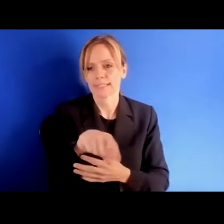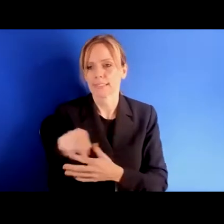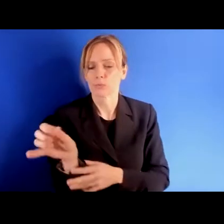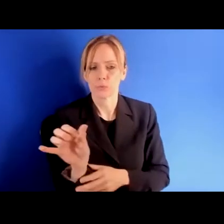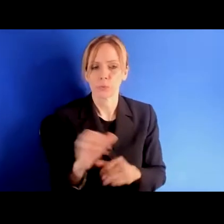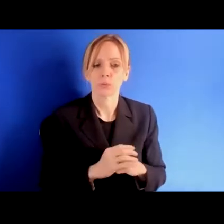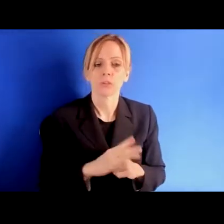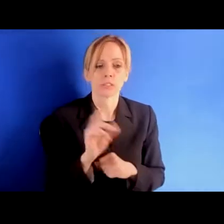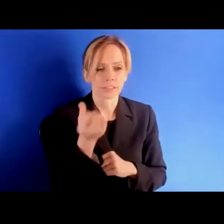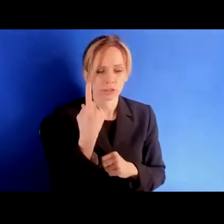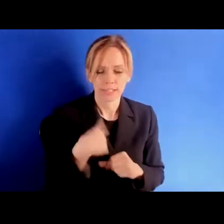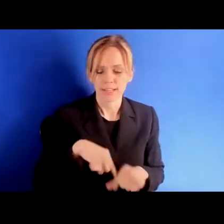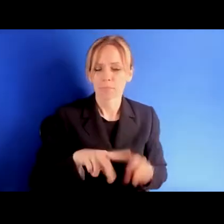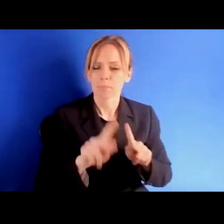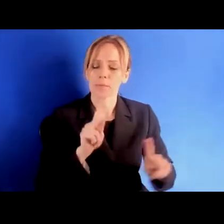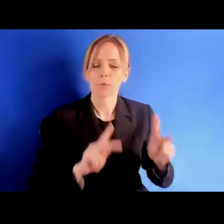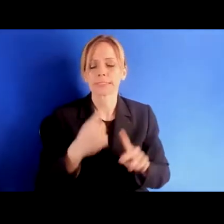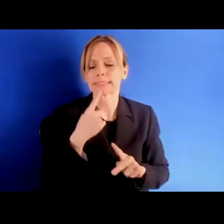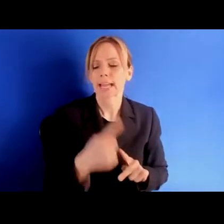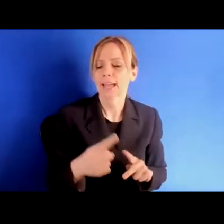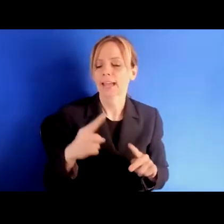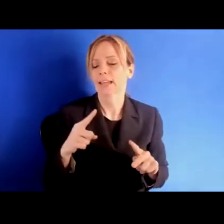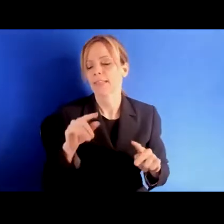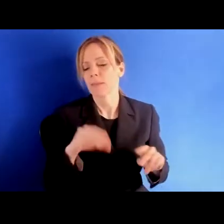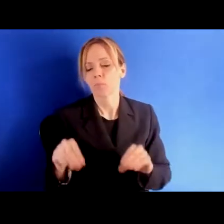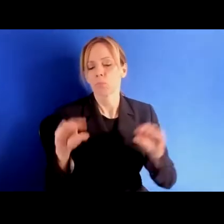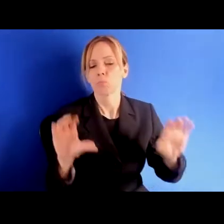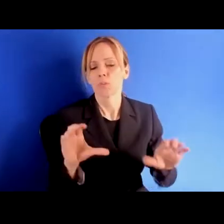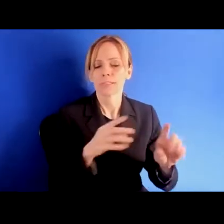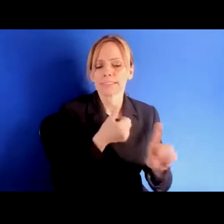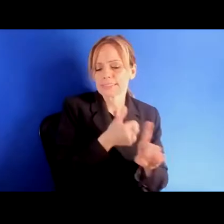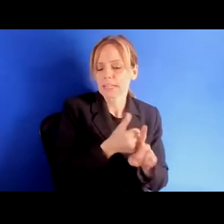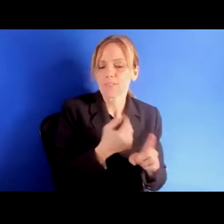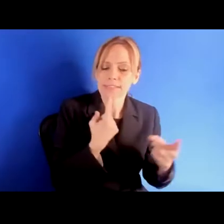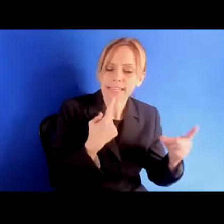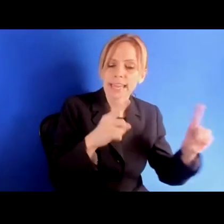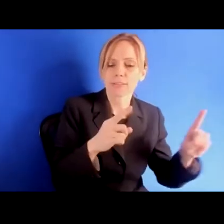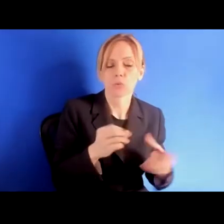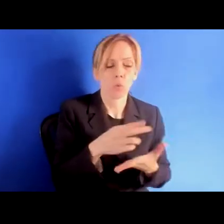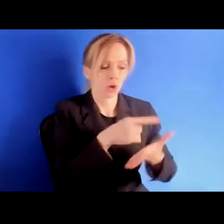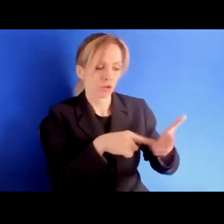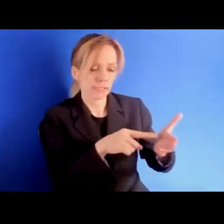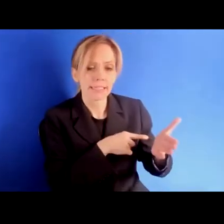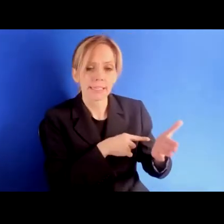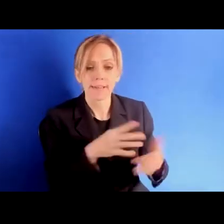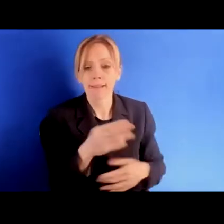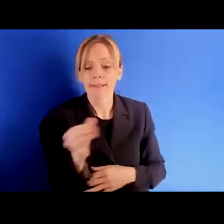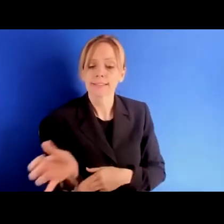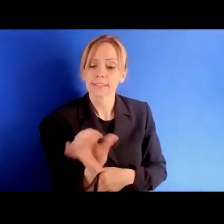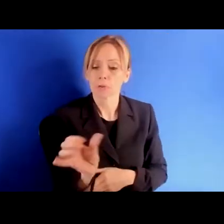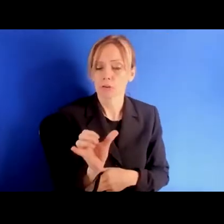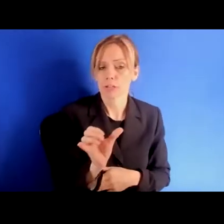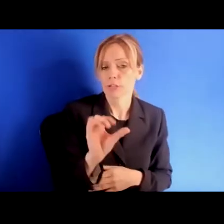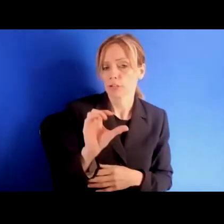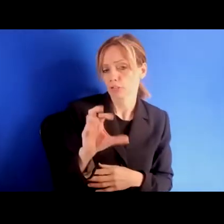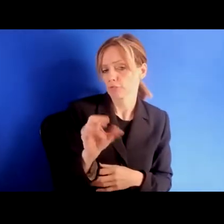often as an answer or a critique of the disability rights movement, and similarly that critical disability studies serves the